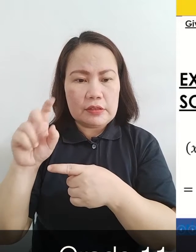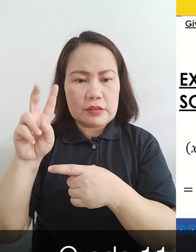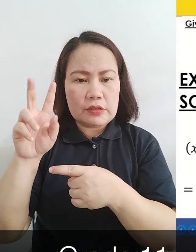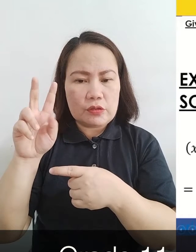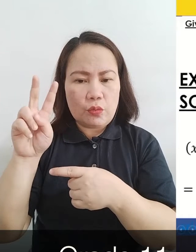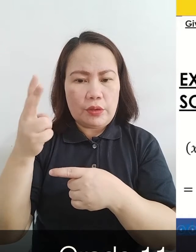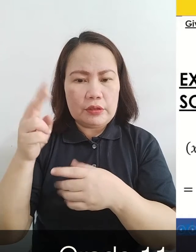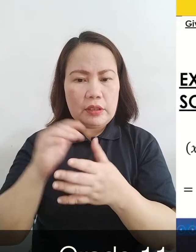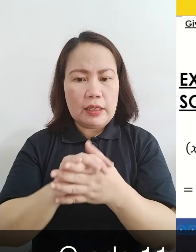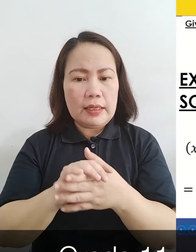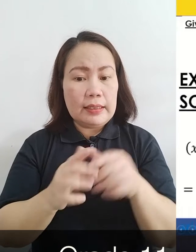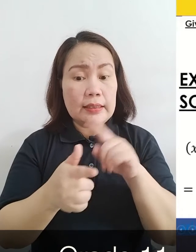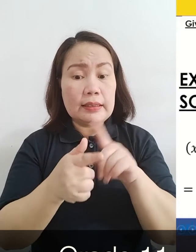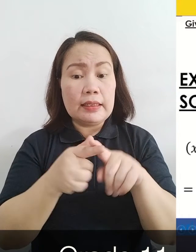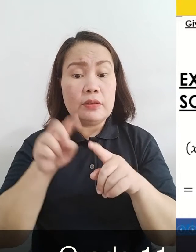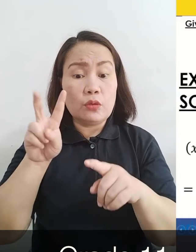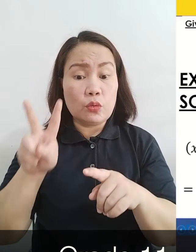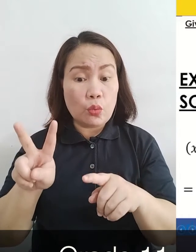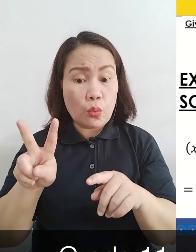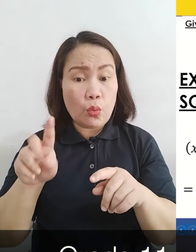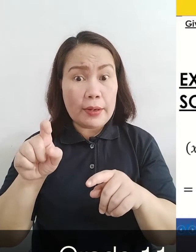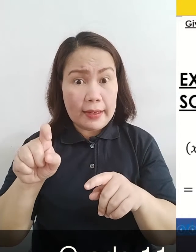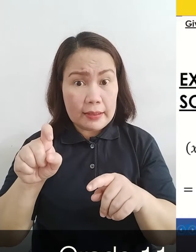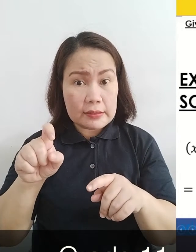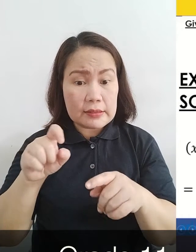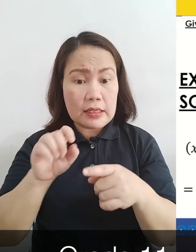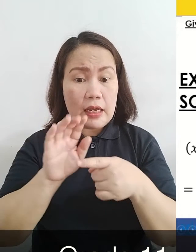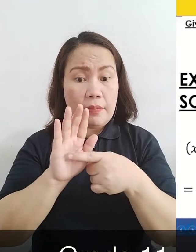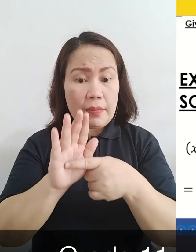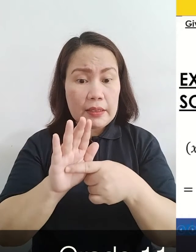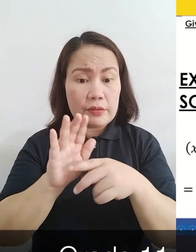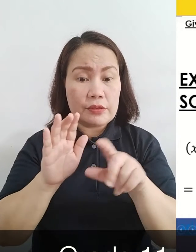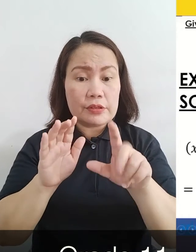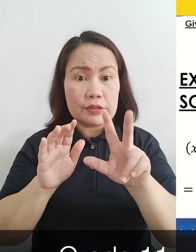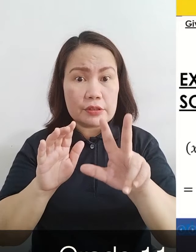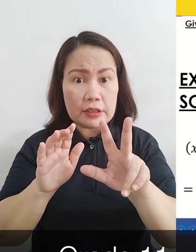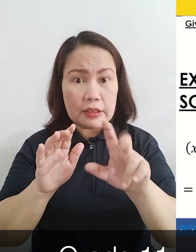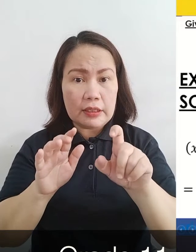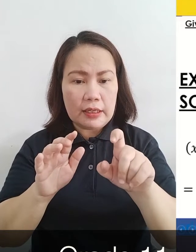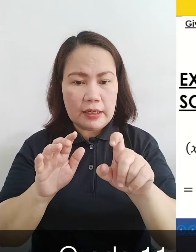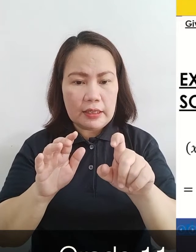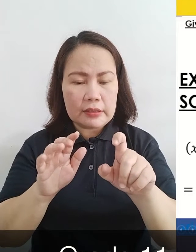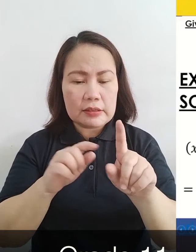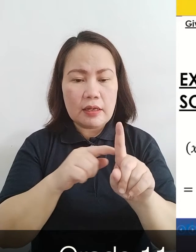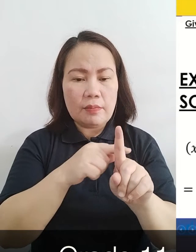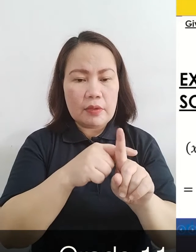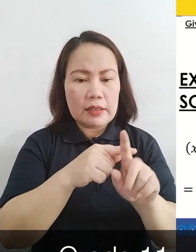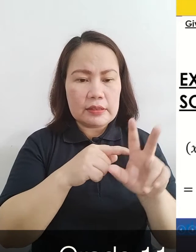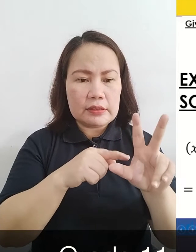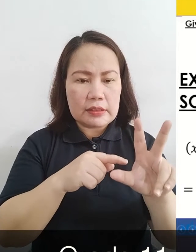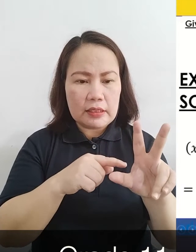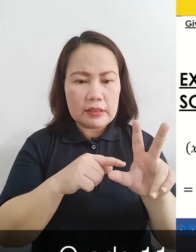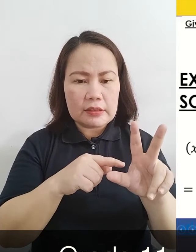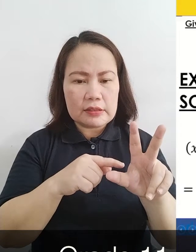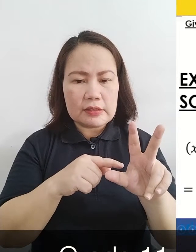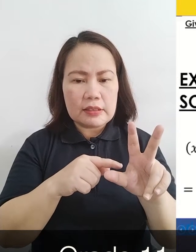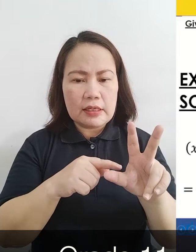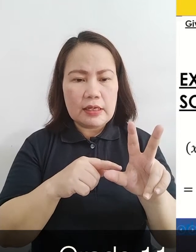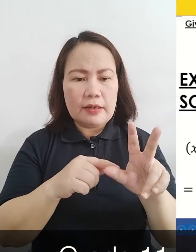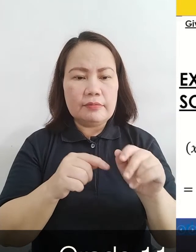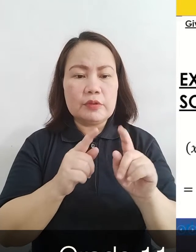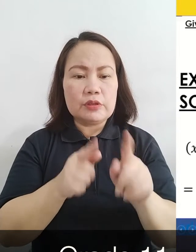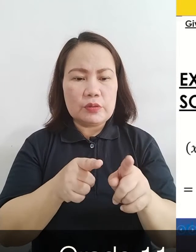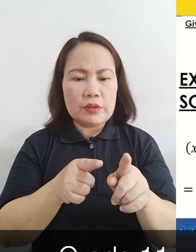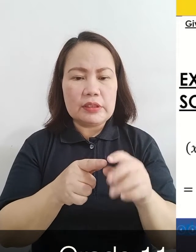2x minus 3x plus x. 2x minus 3x, negative x plus x, 0. So, hindi